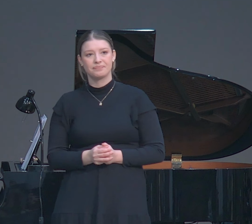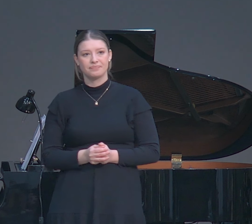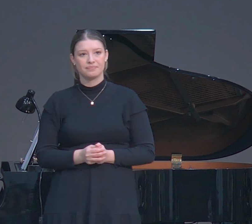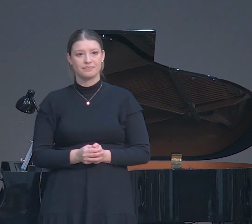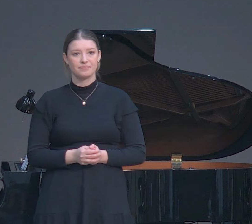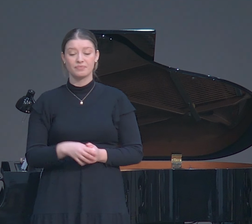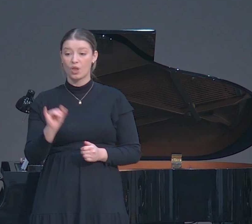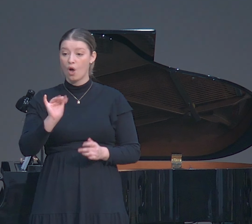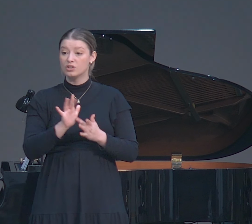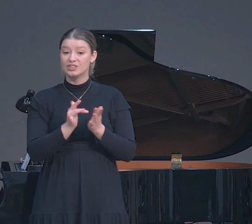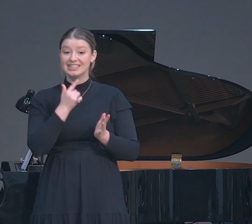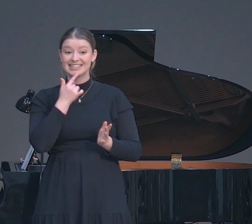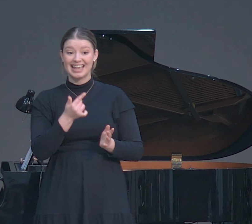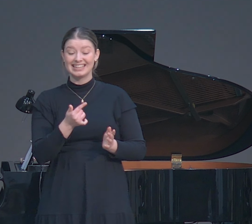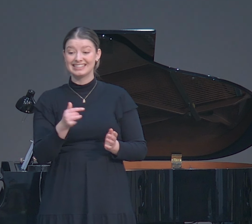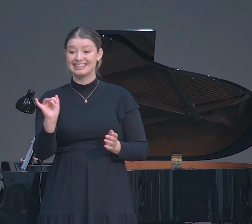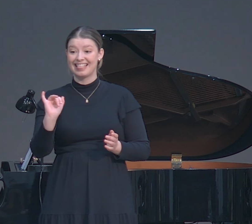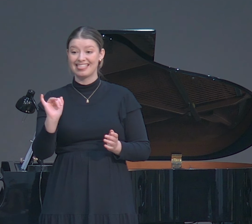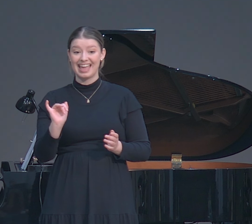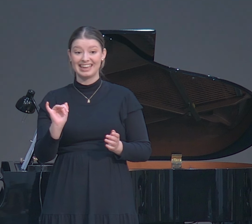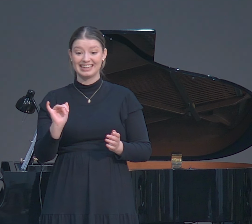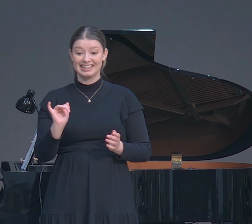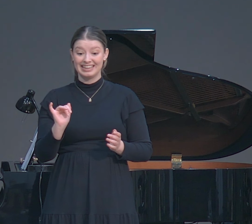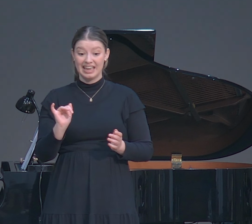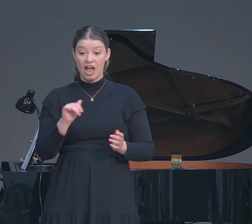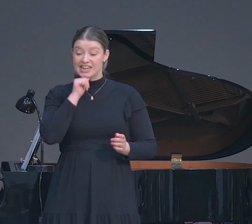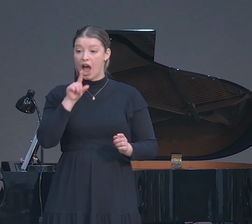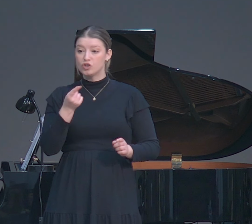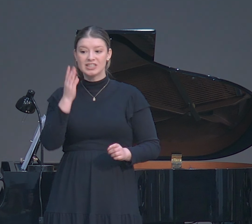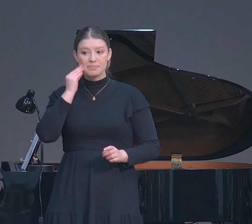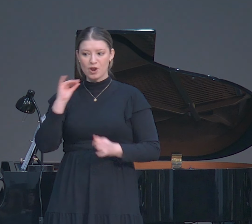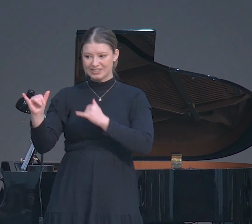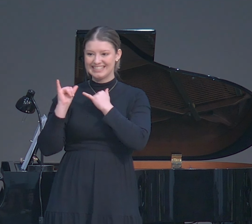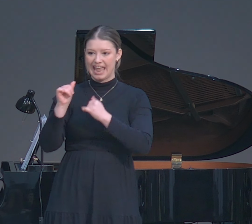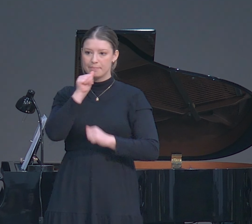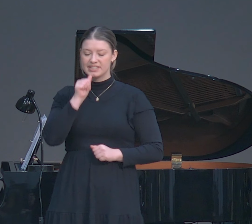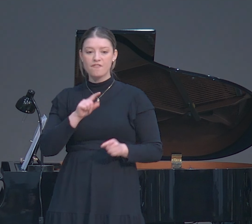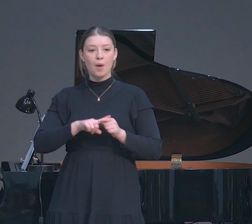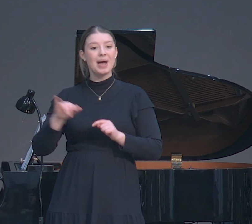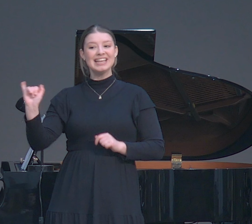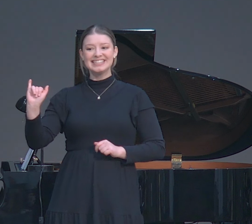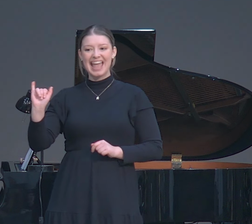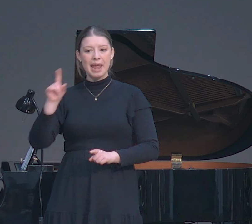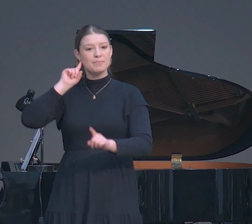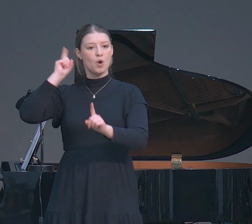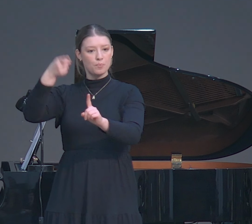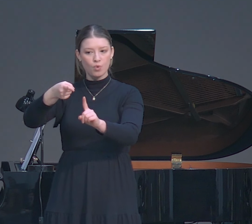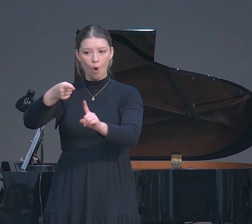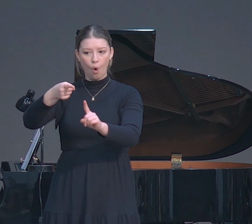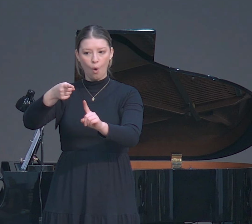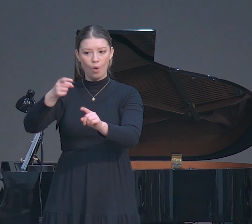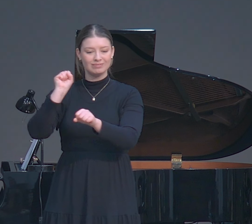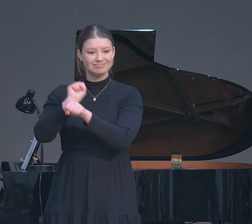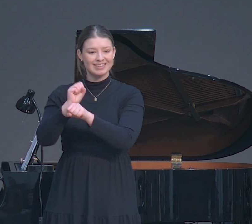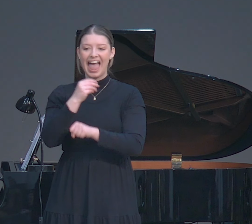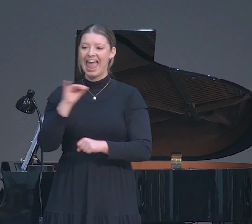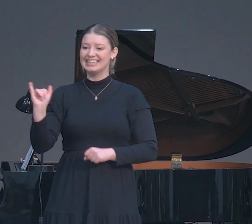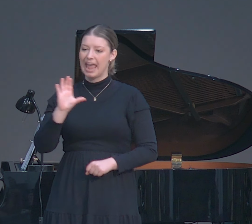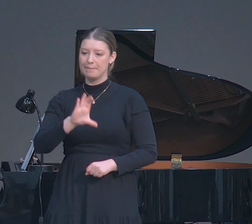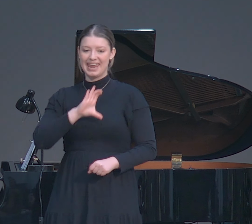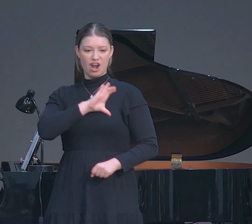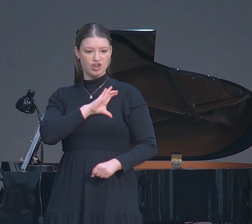But also Jesus states that they'll be like him in his mission and in his character. He says it's enough for the disciple to be like his teacher